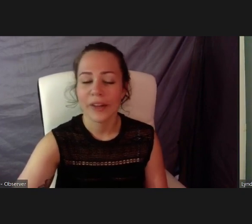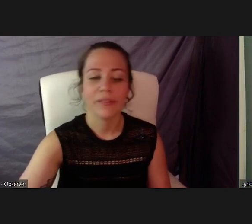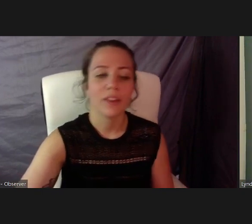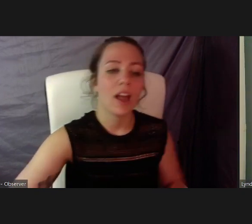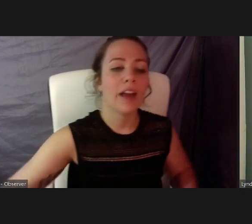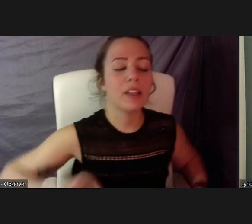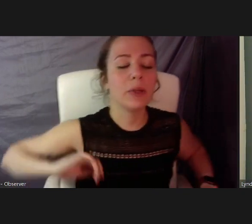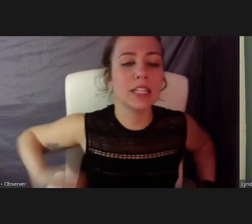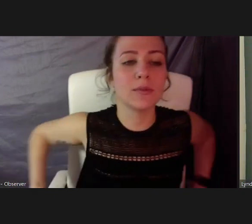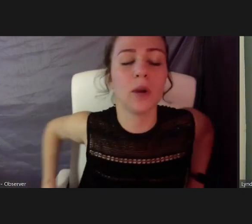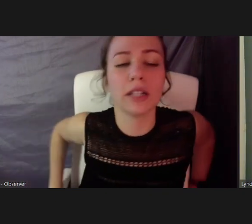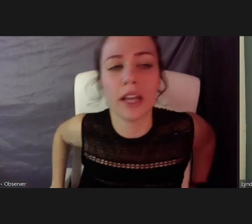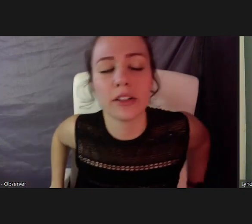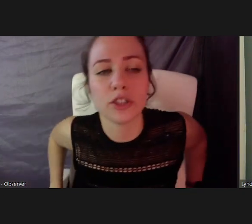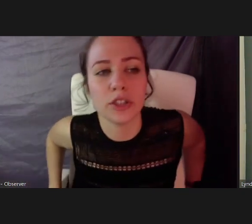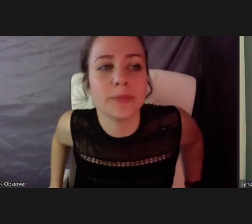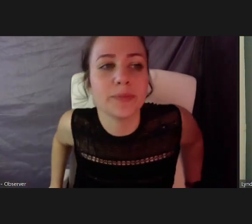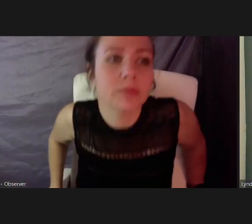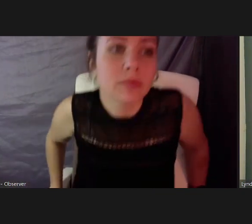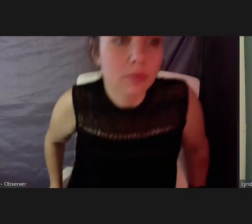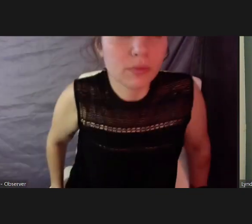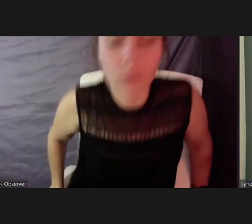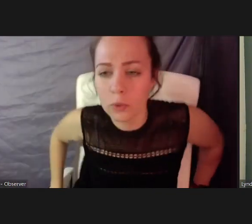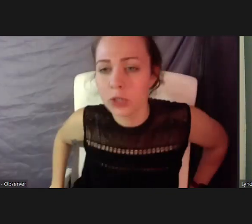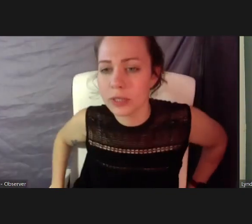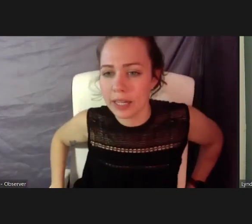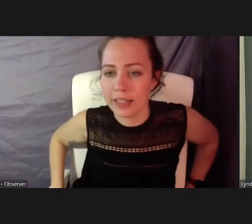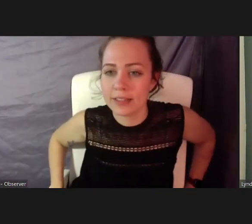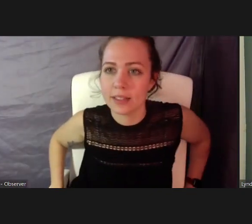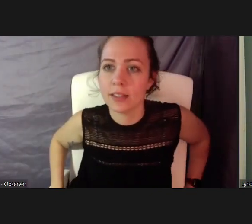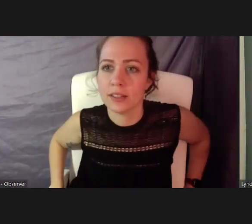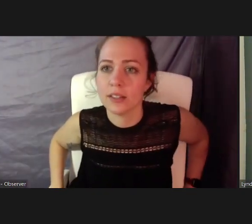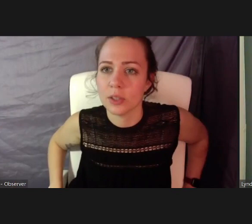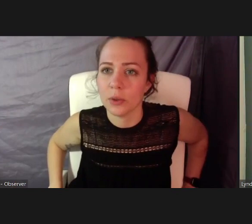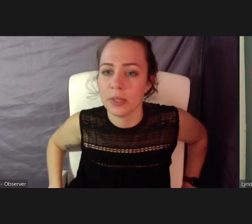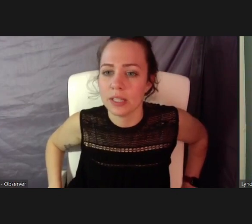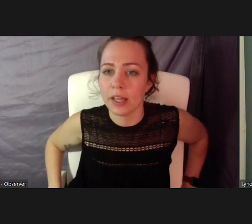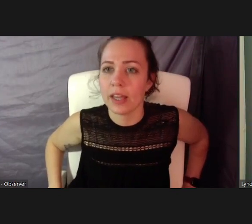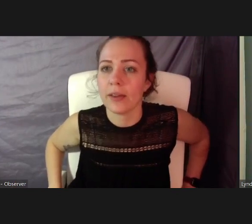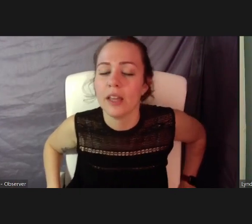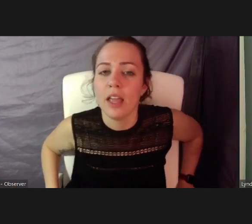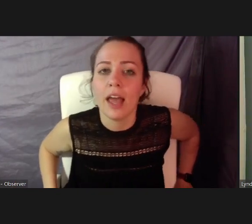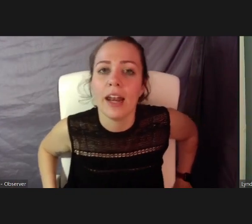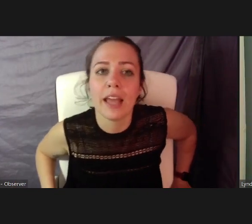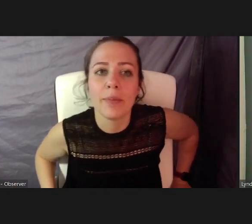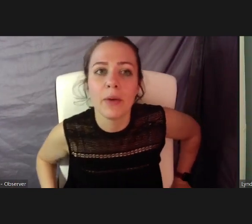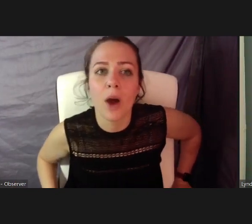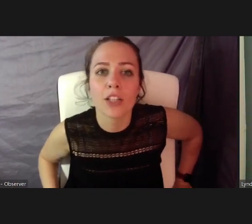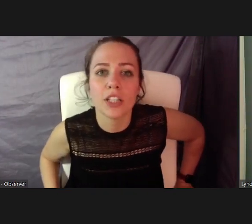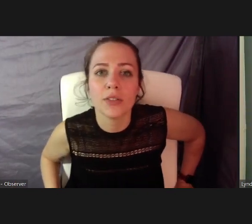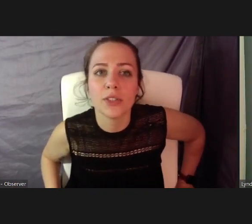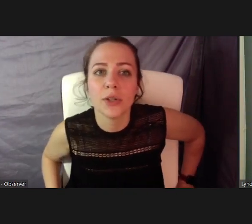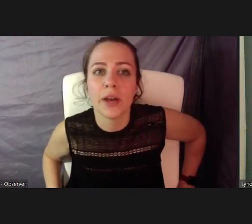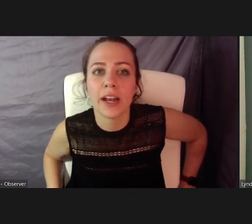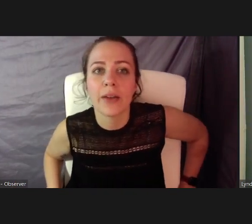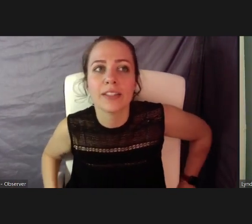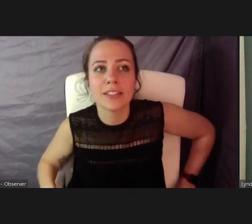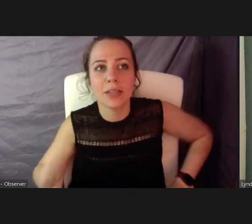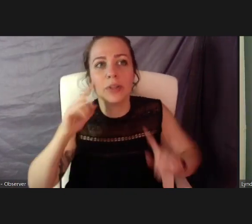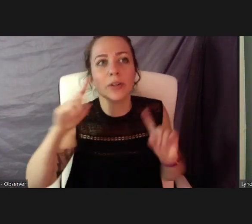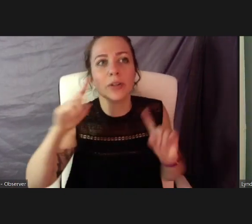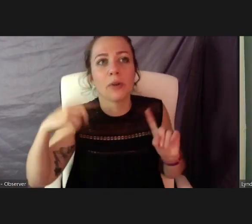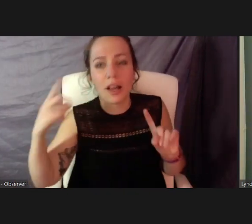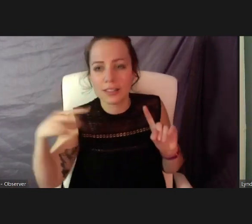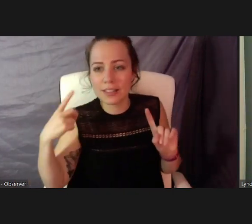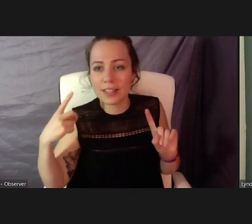I know. I think we teamed well together too, which was nice. Yeah. So it wasn't like, and I kept like watching you too, and I could